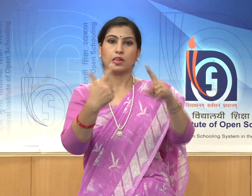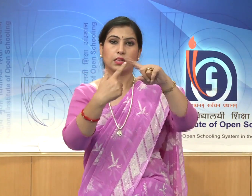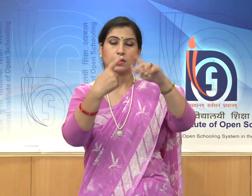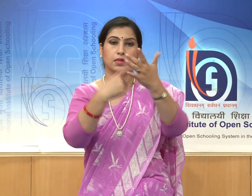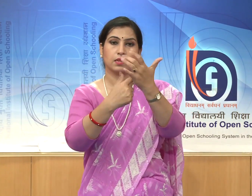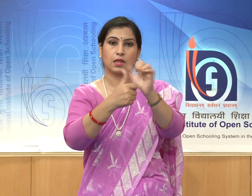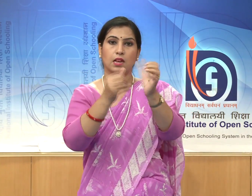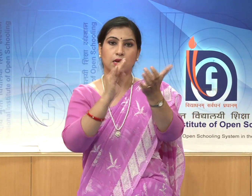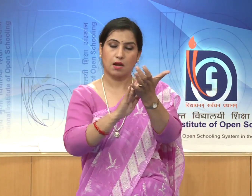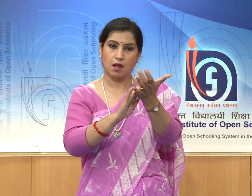from